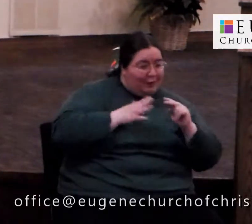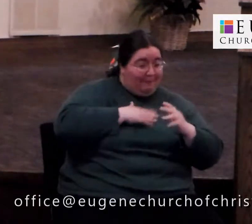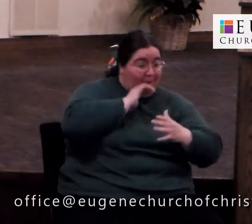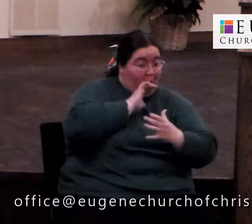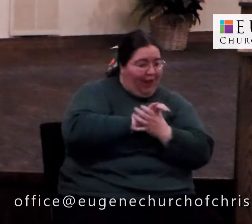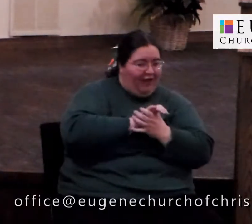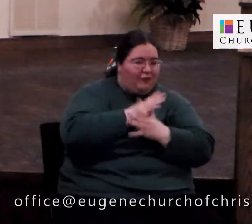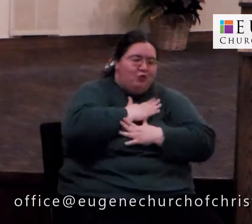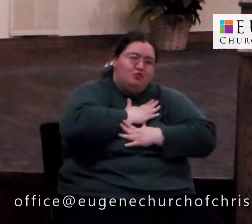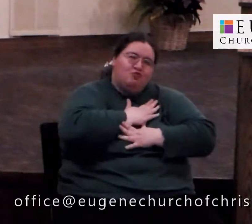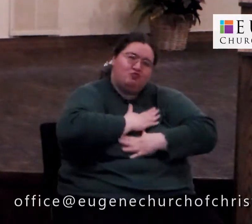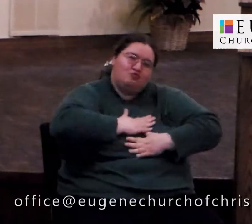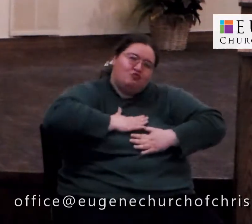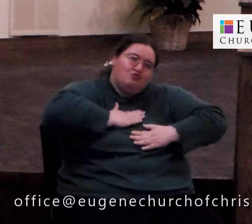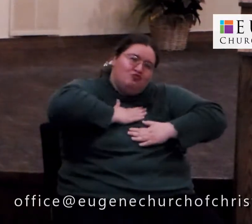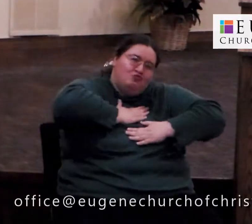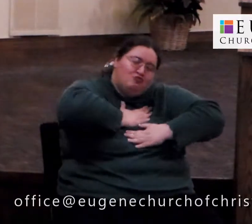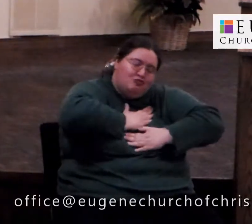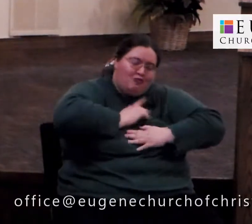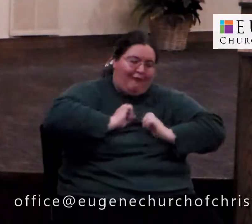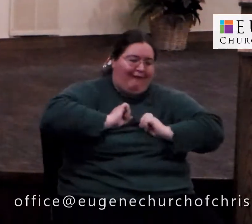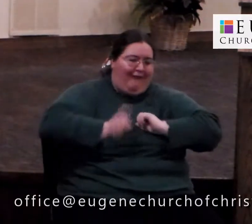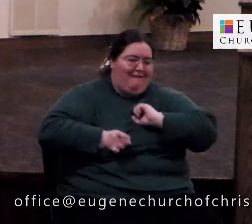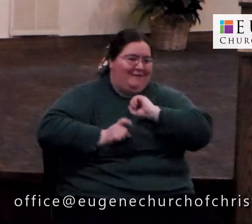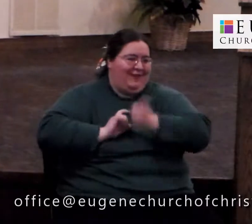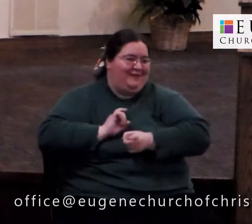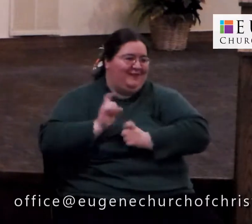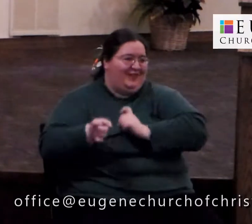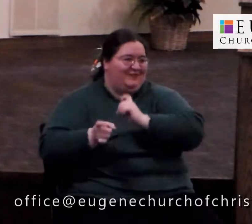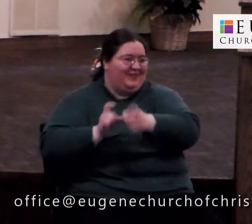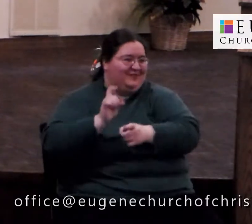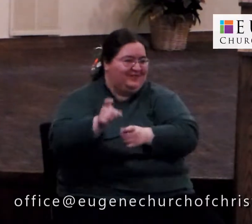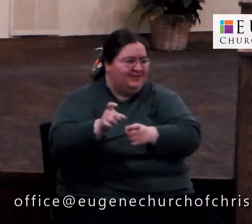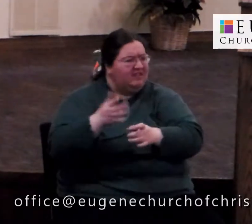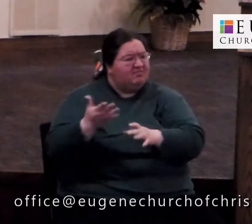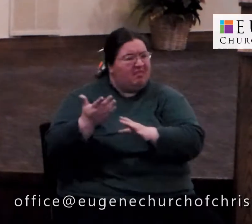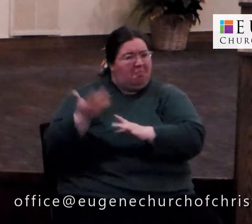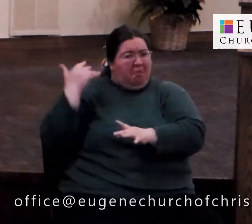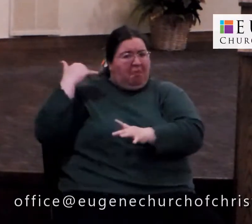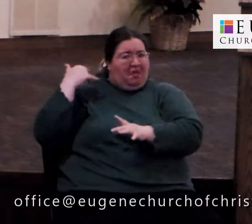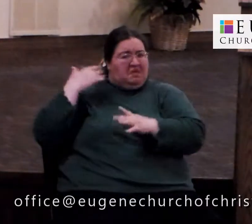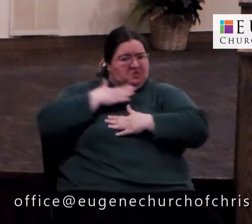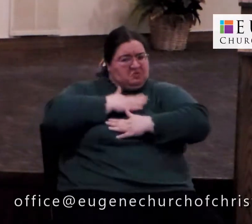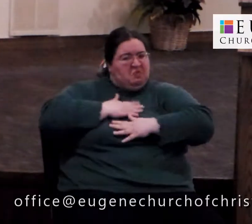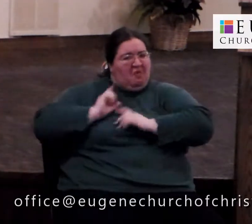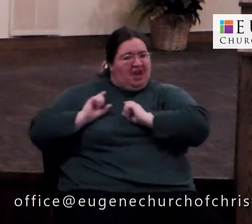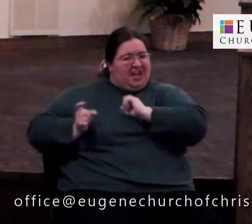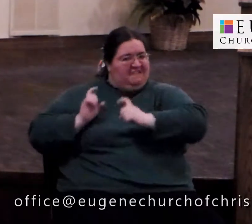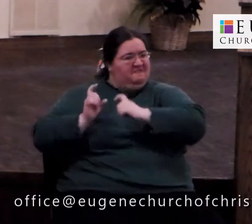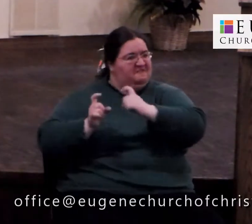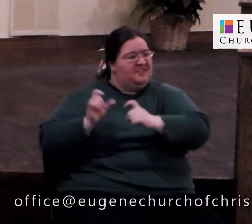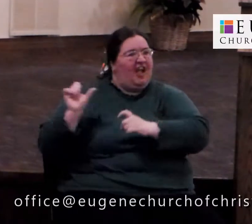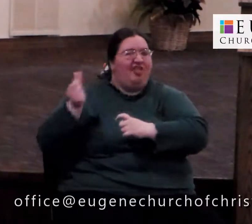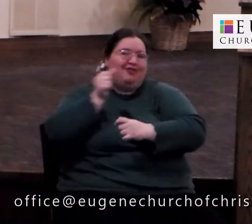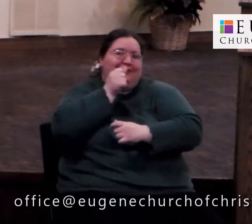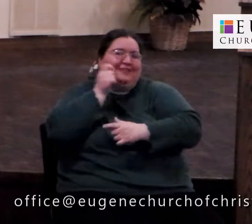that time with Beth. And I have enjoyed watching my wife having fun at a different level buying gifts this